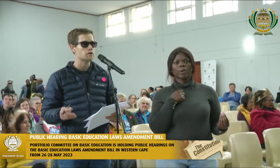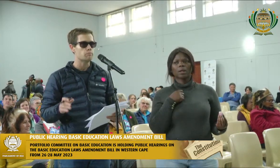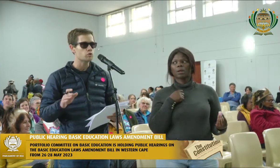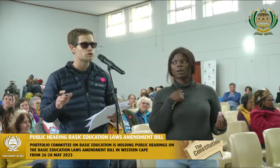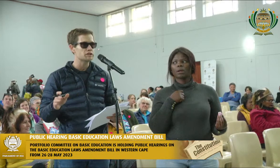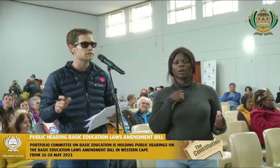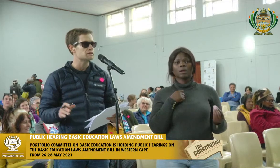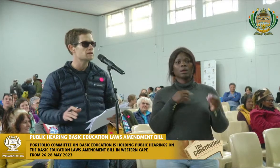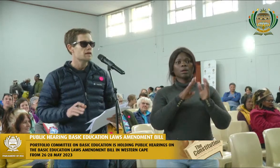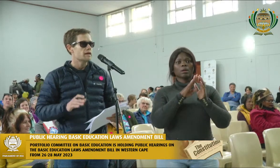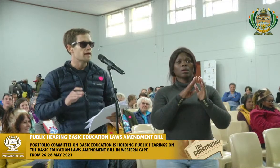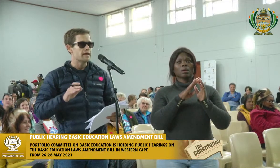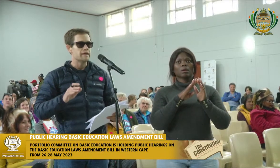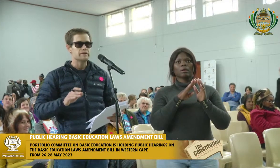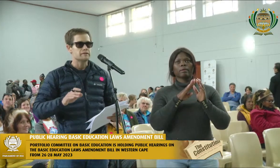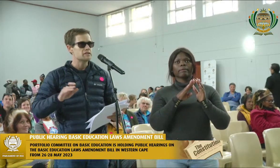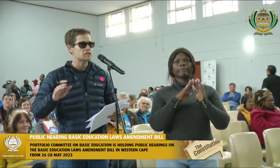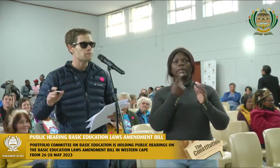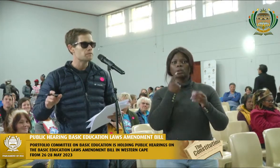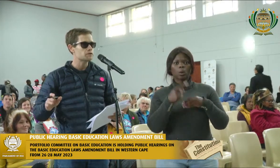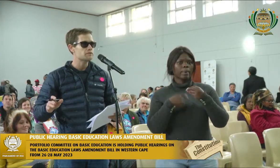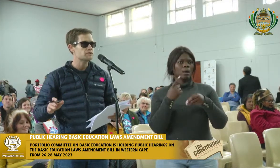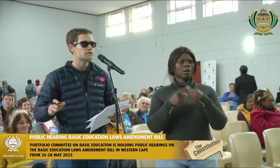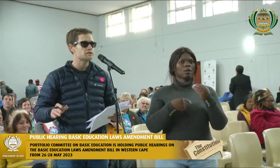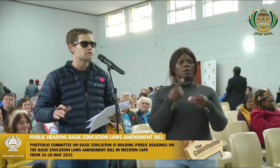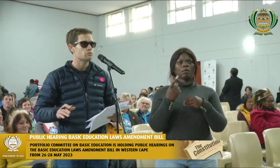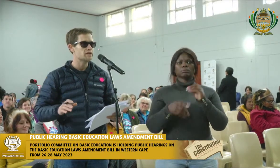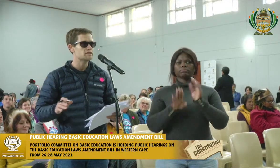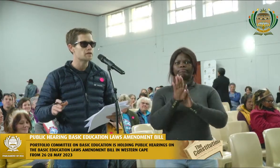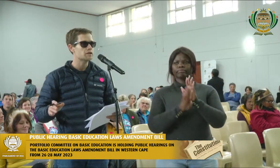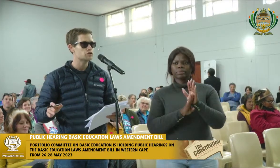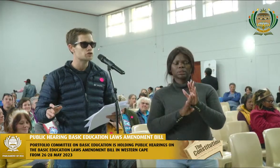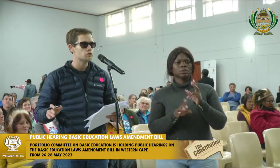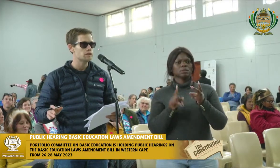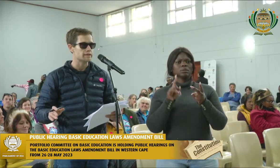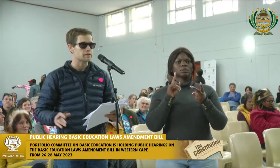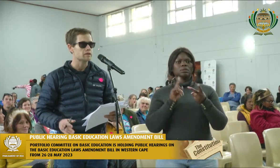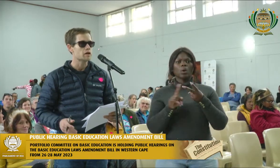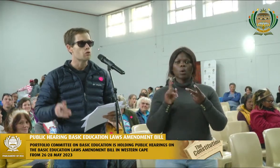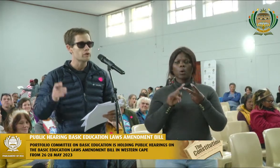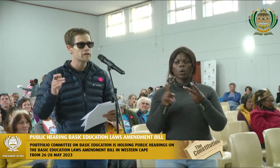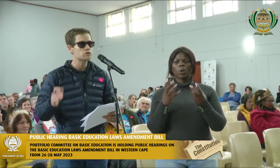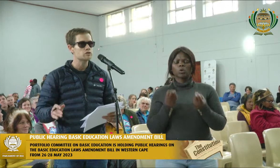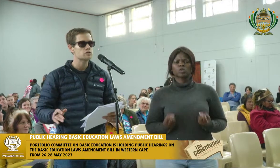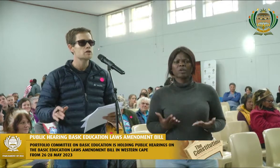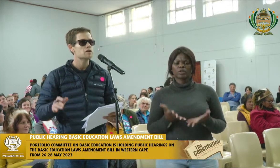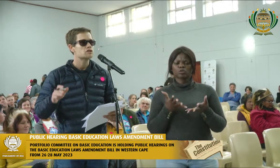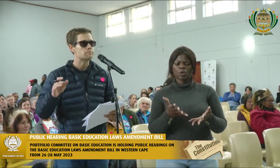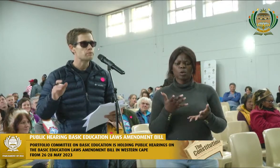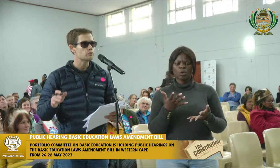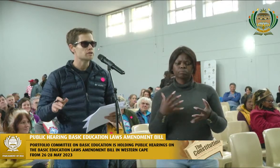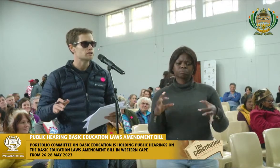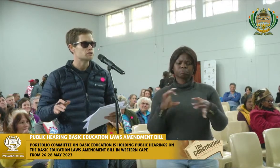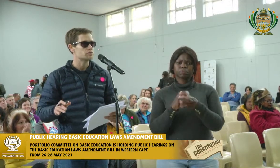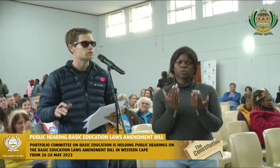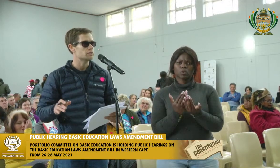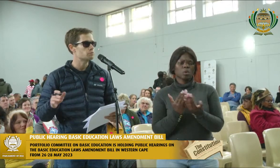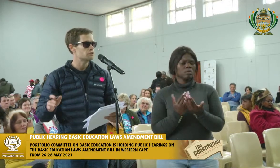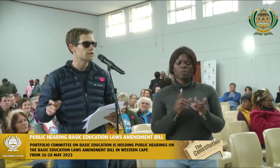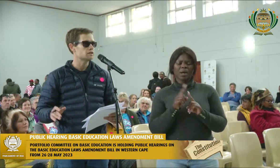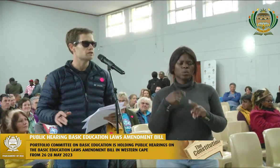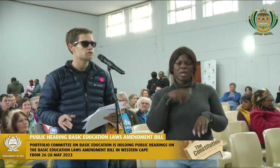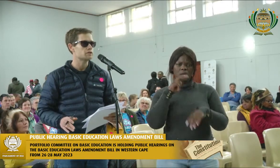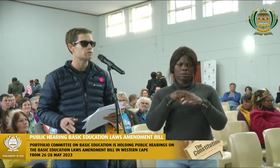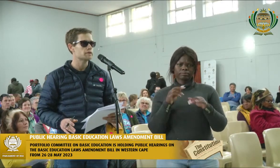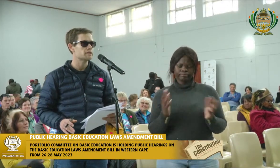talking about abortion and these type of services when it's coming to schooling. We need to support our children